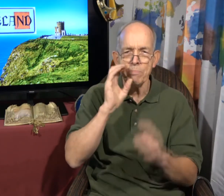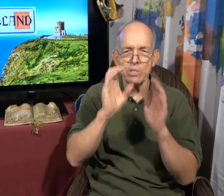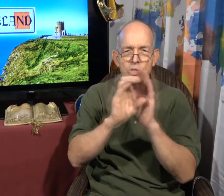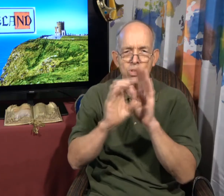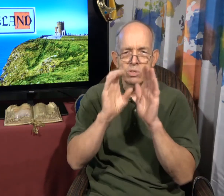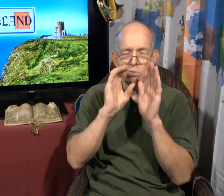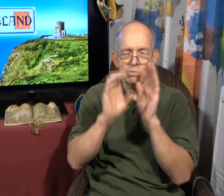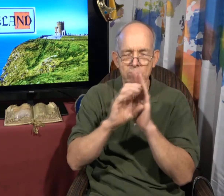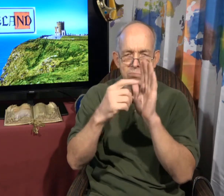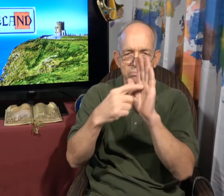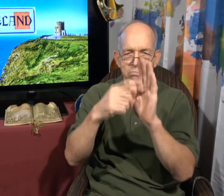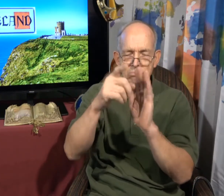the Tower.